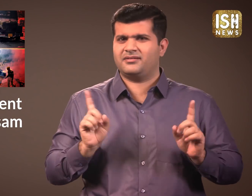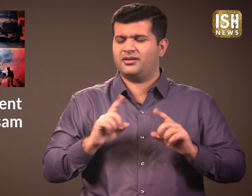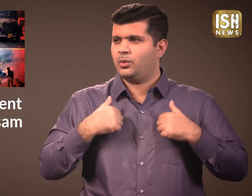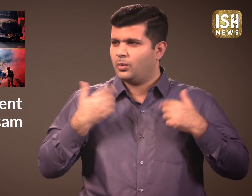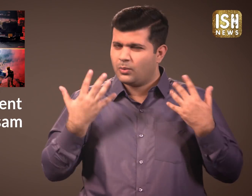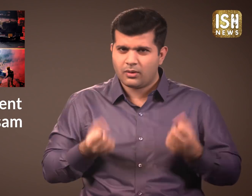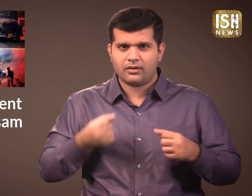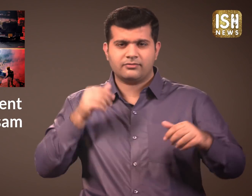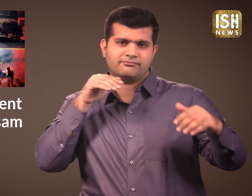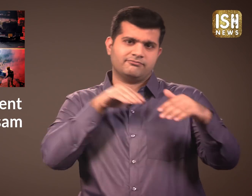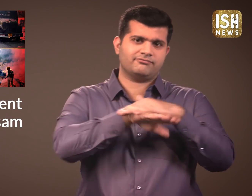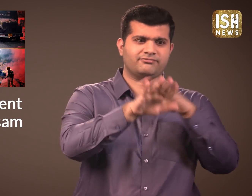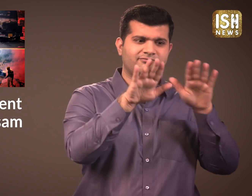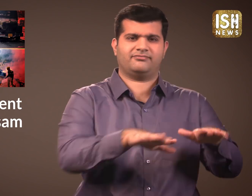they decide to immigrate to India,